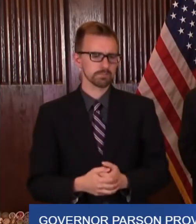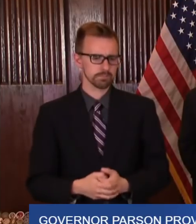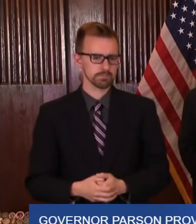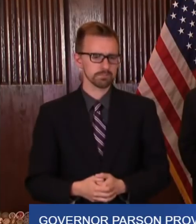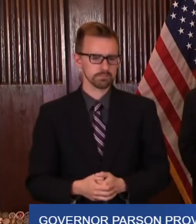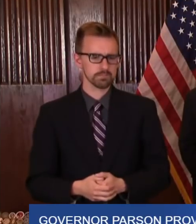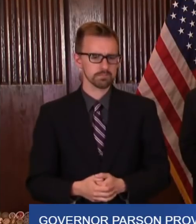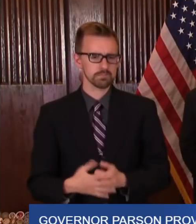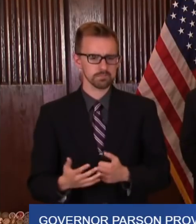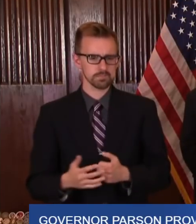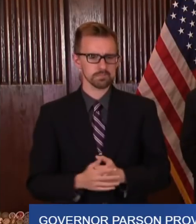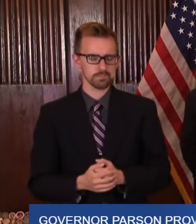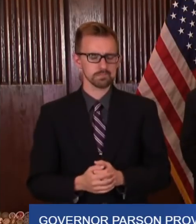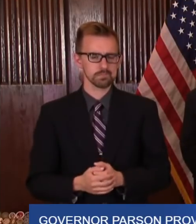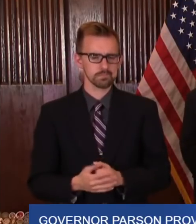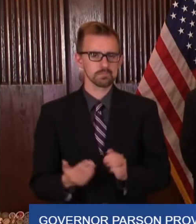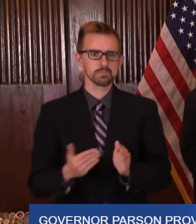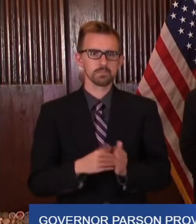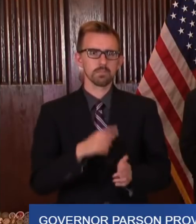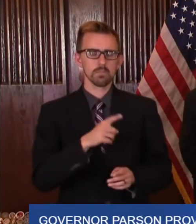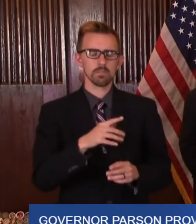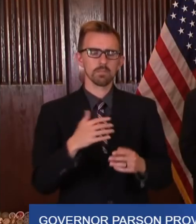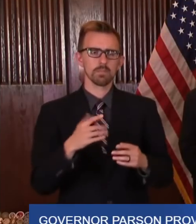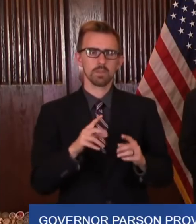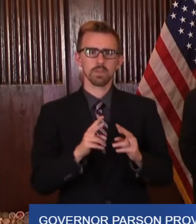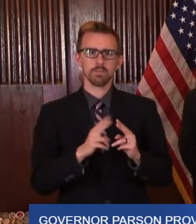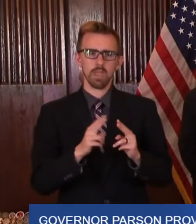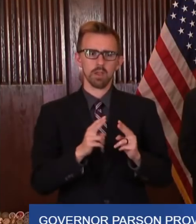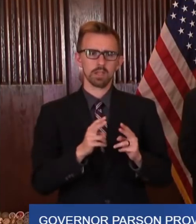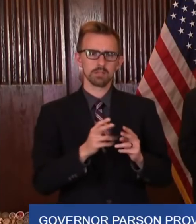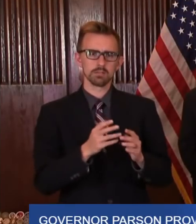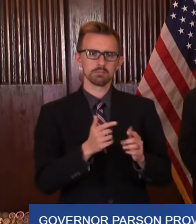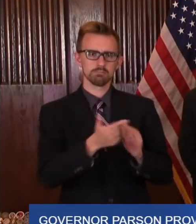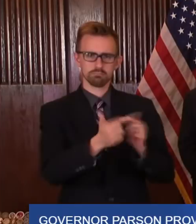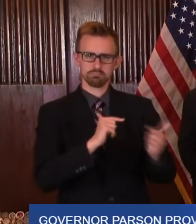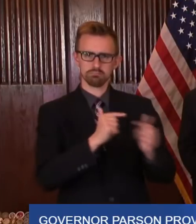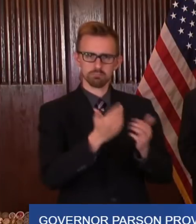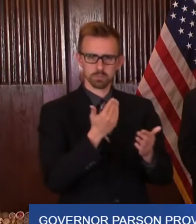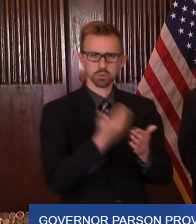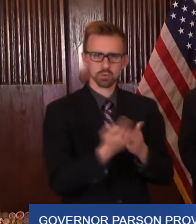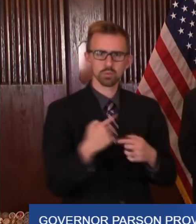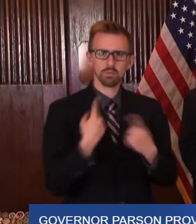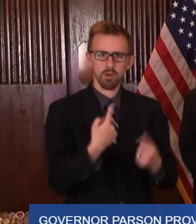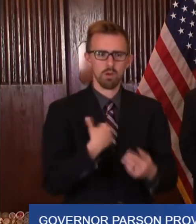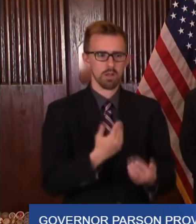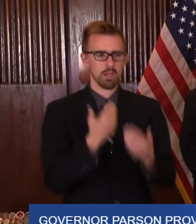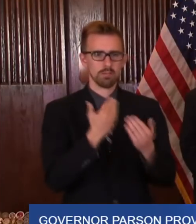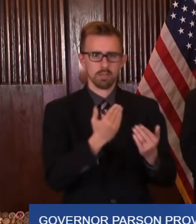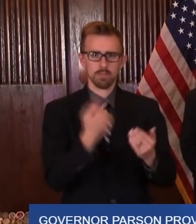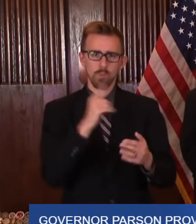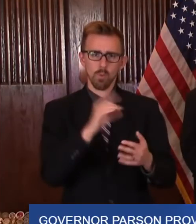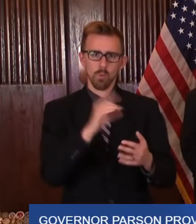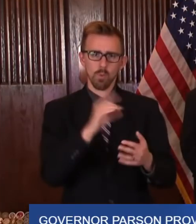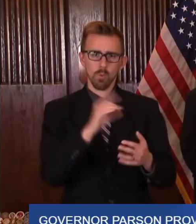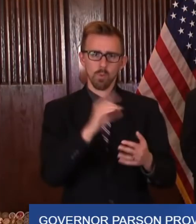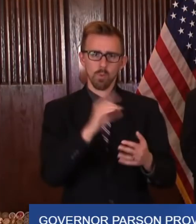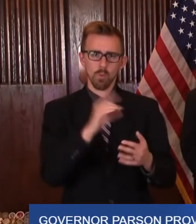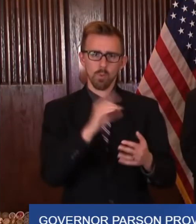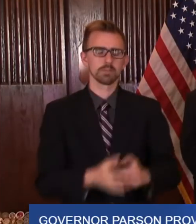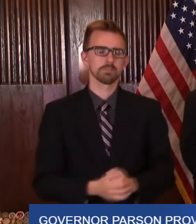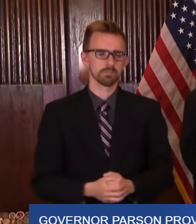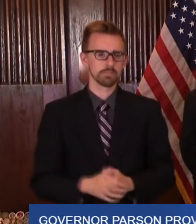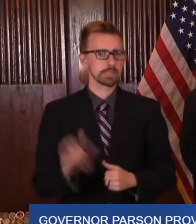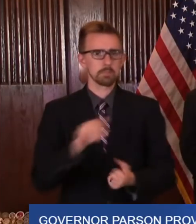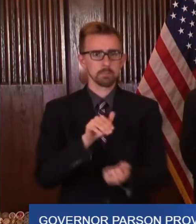with. And again, they've been incredibly responsive, and can't thank them enough for cooperating, as